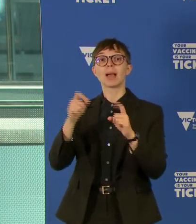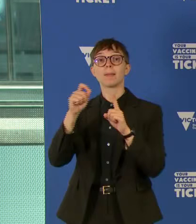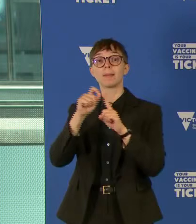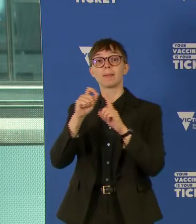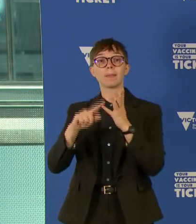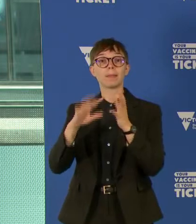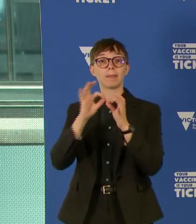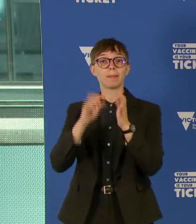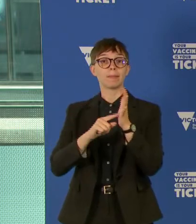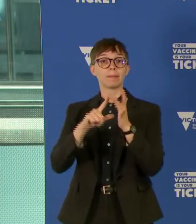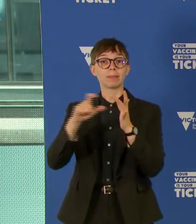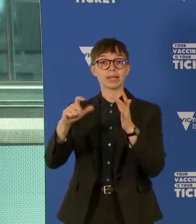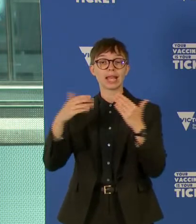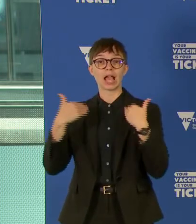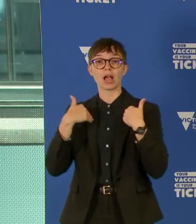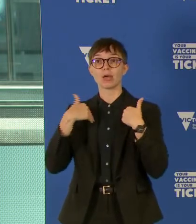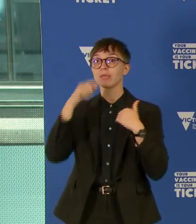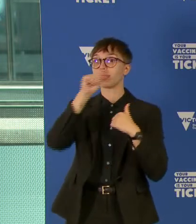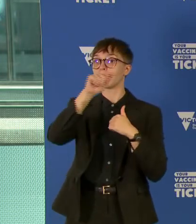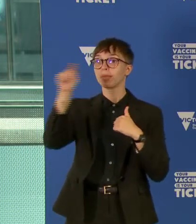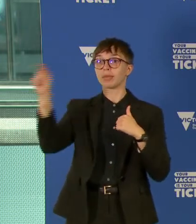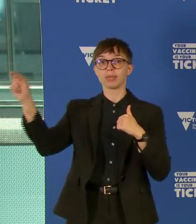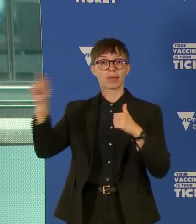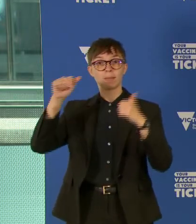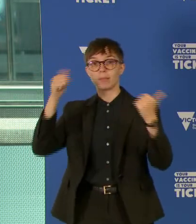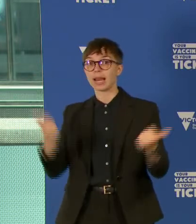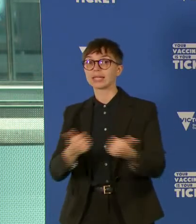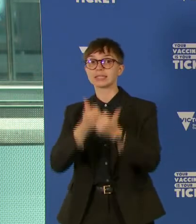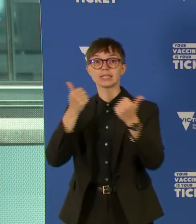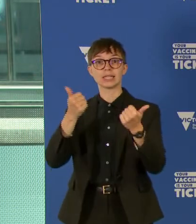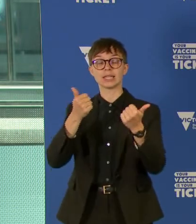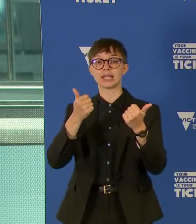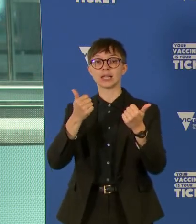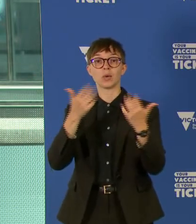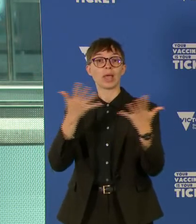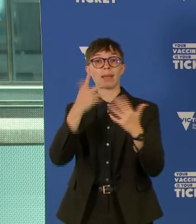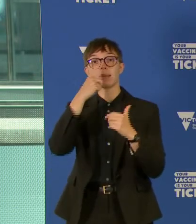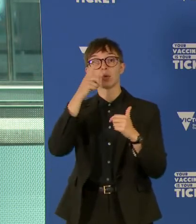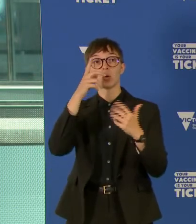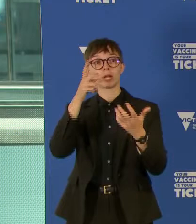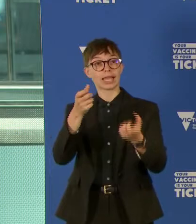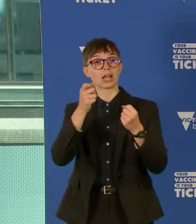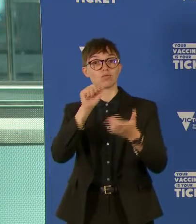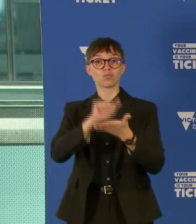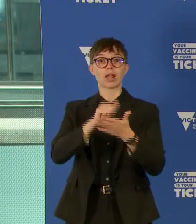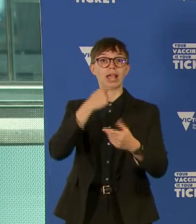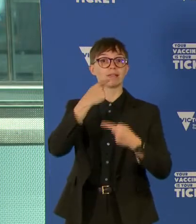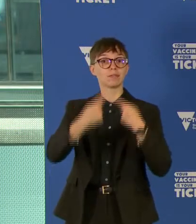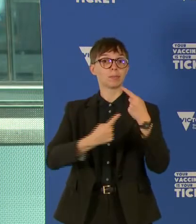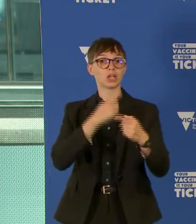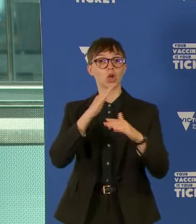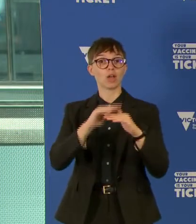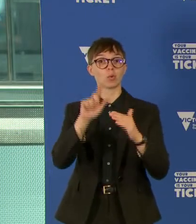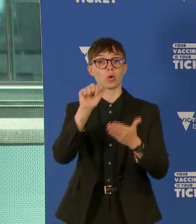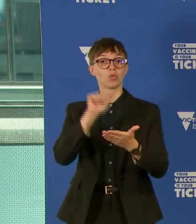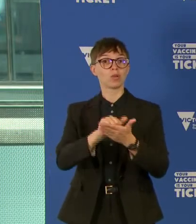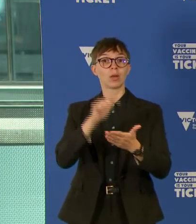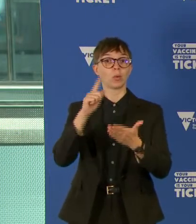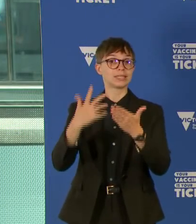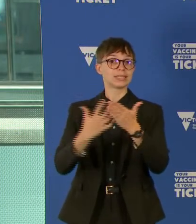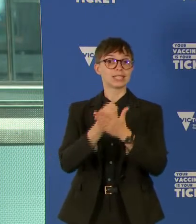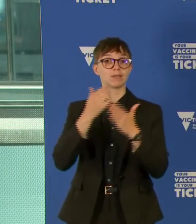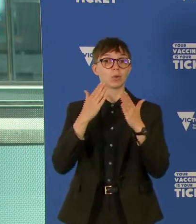in place to provide that guidance. But the responsibility, as if we're going to live safely